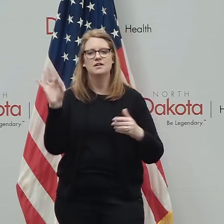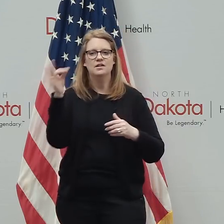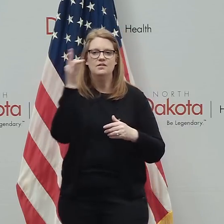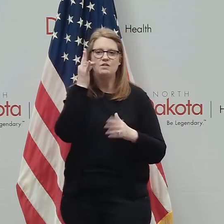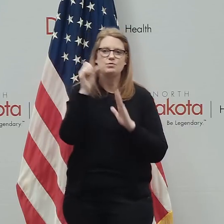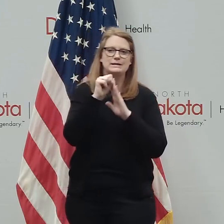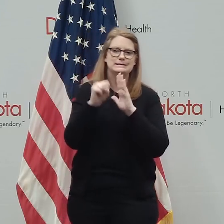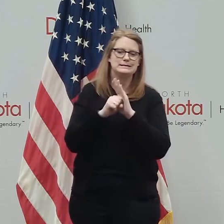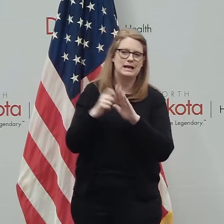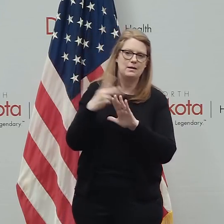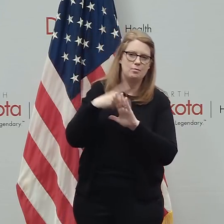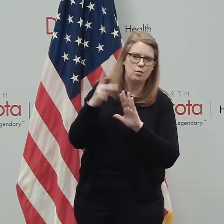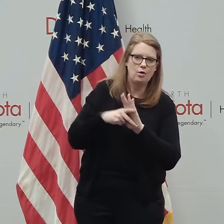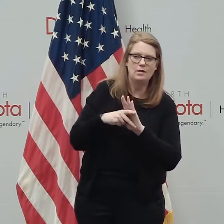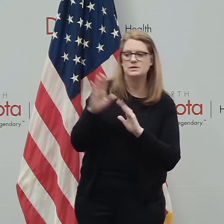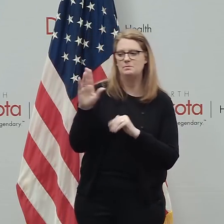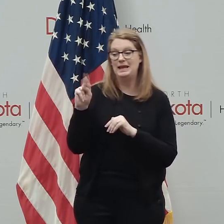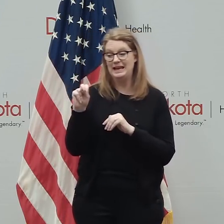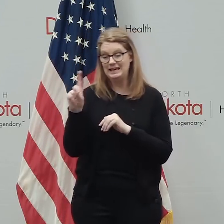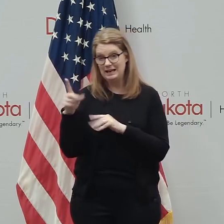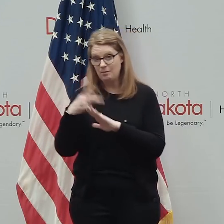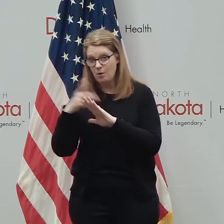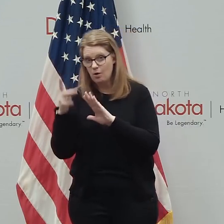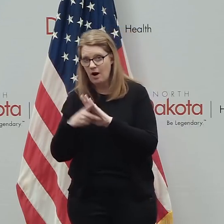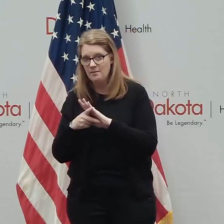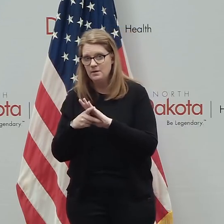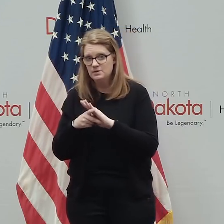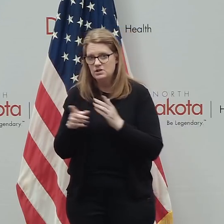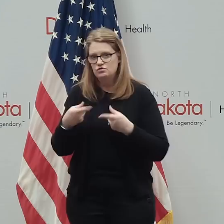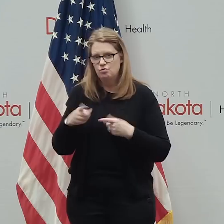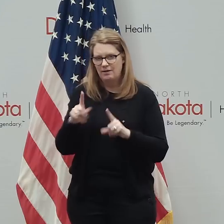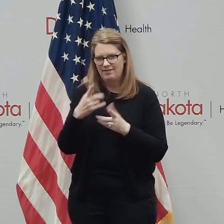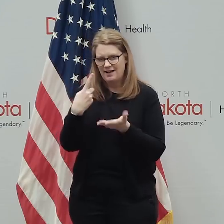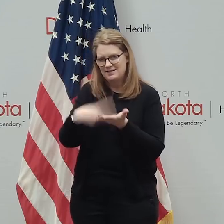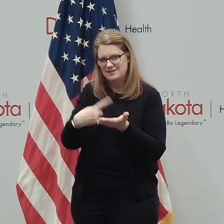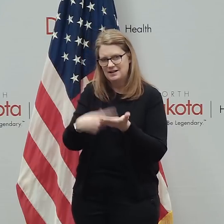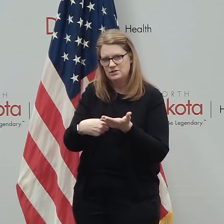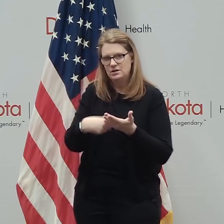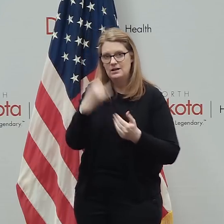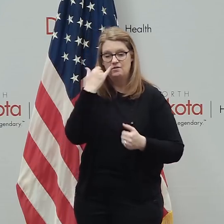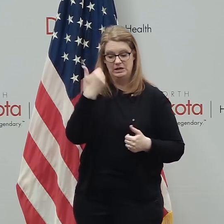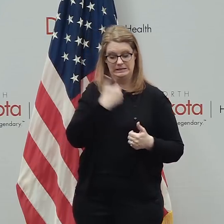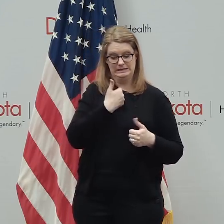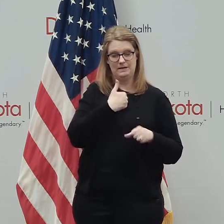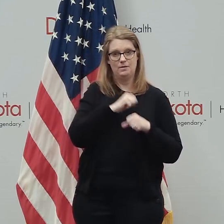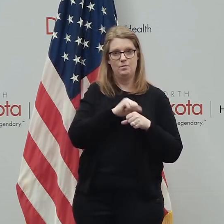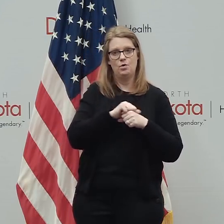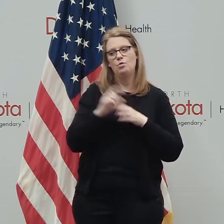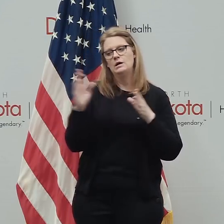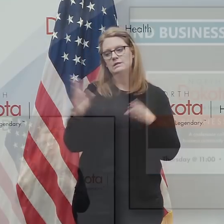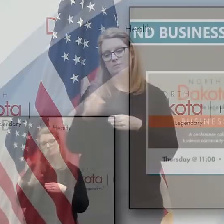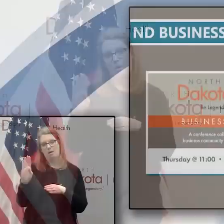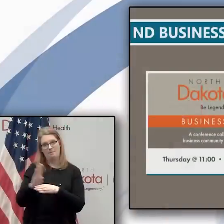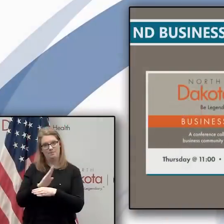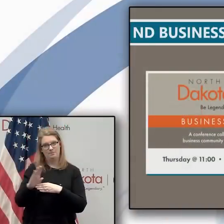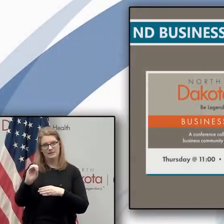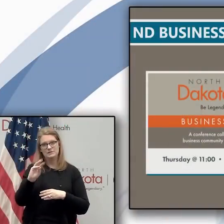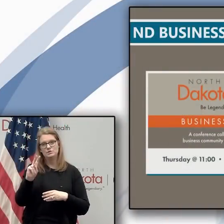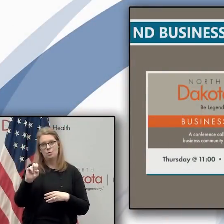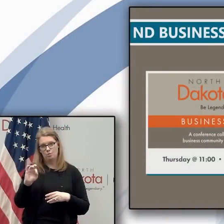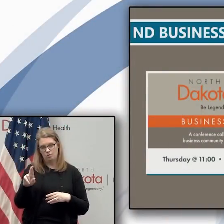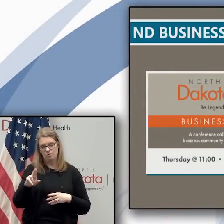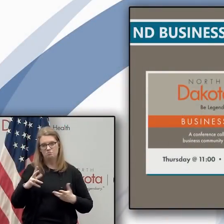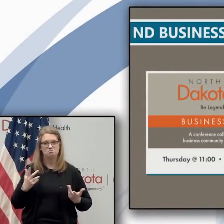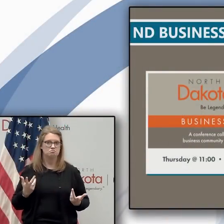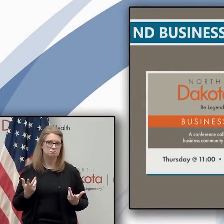state programs, the Bank of North Dakota programs during that call. So if you're a self-employed or you're a small business owner, if